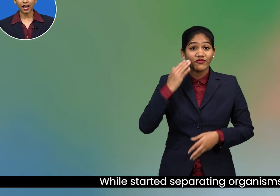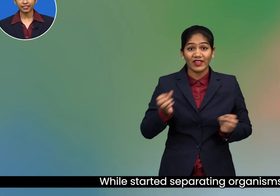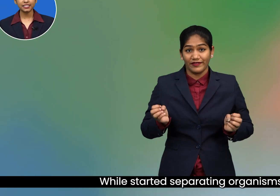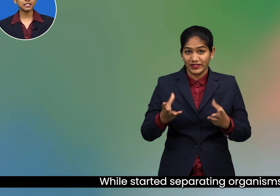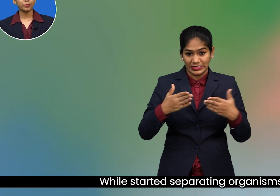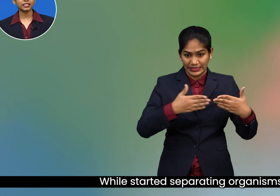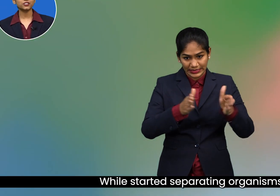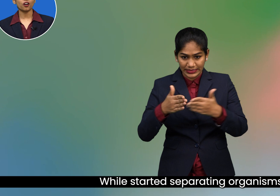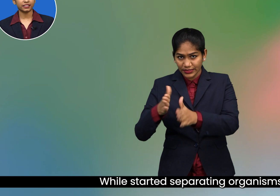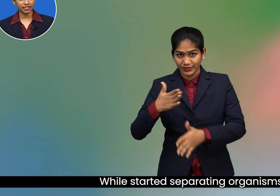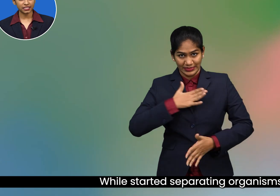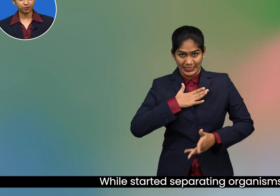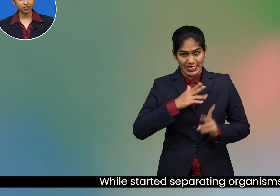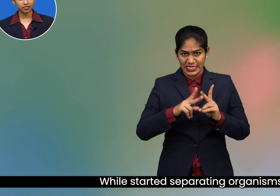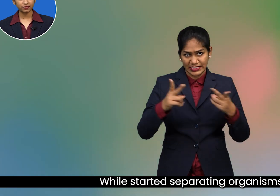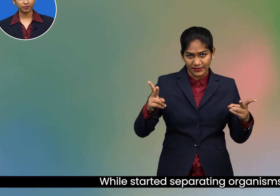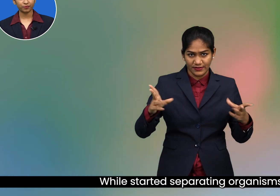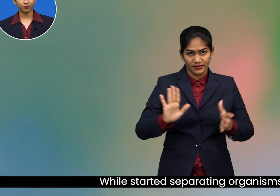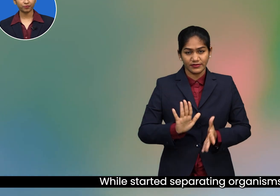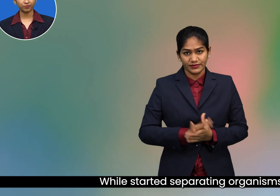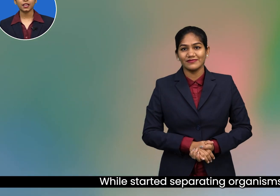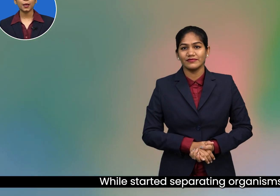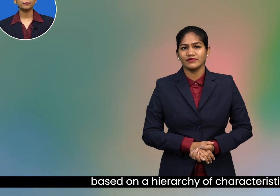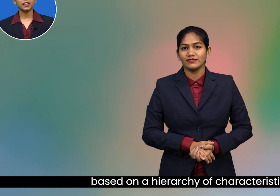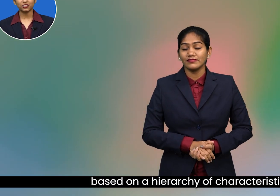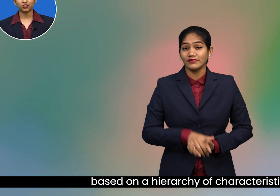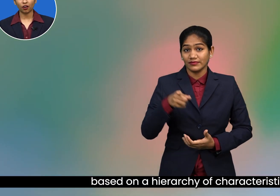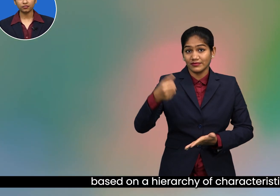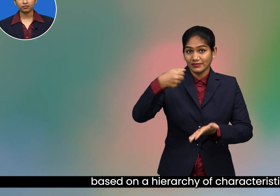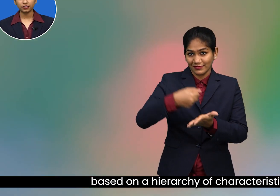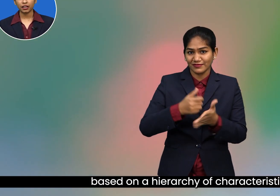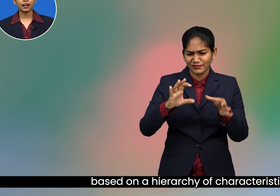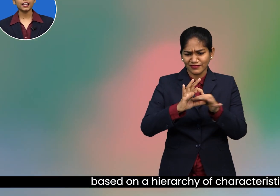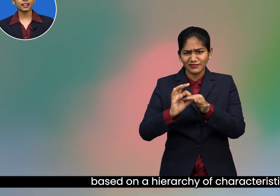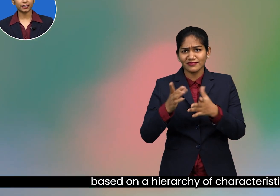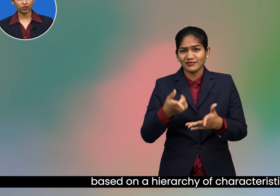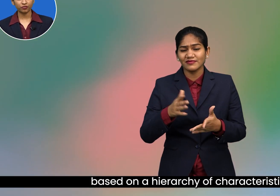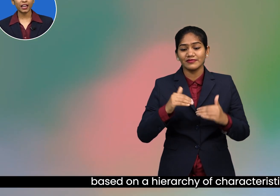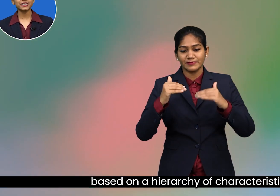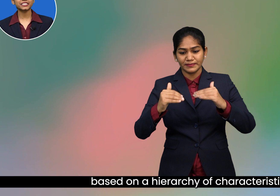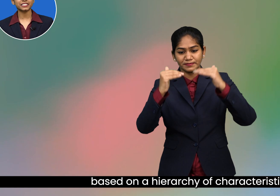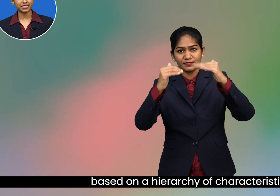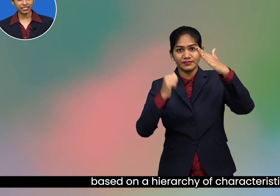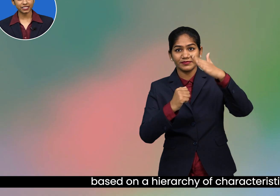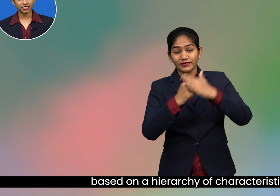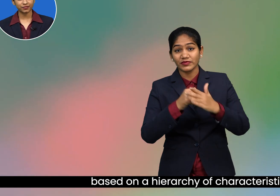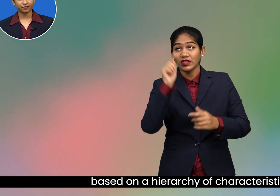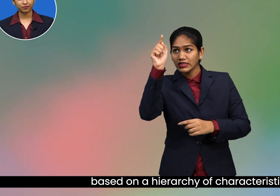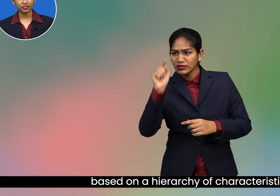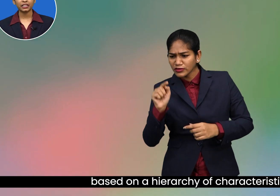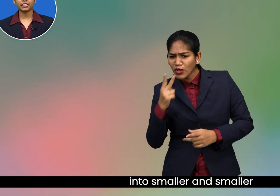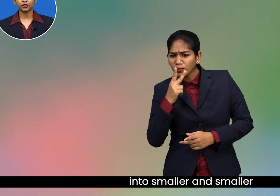While started separating organisms based on a hierarchy of